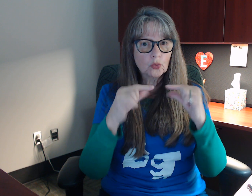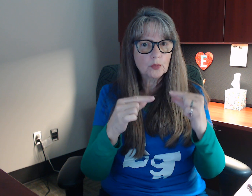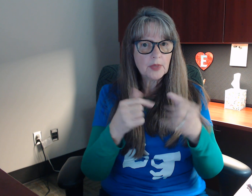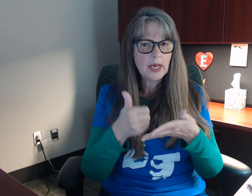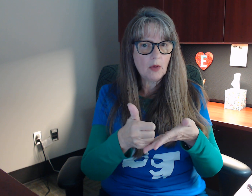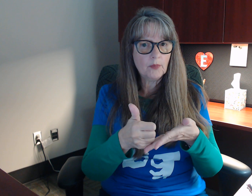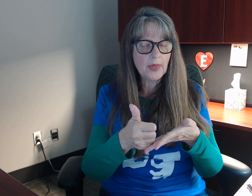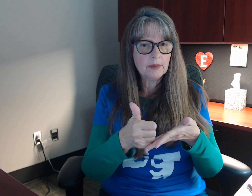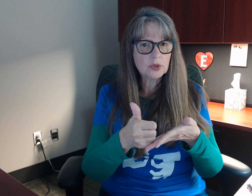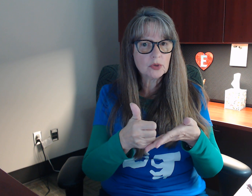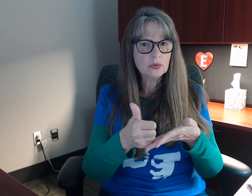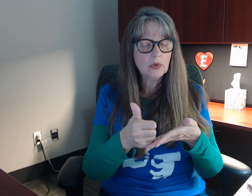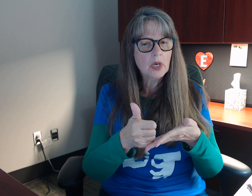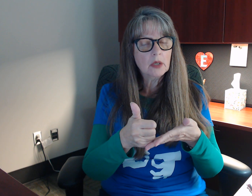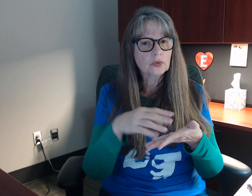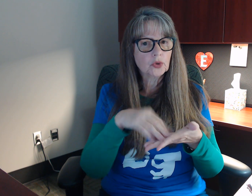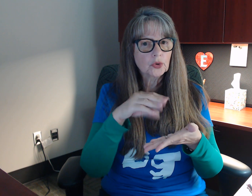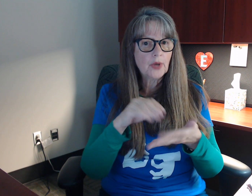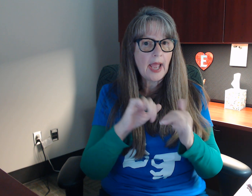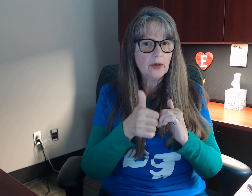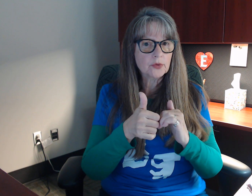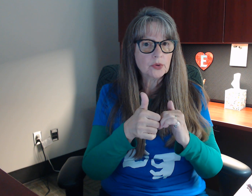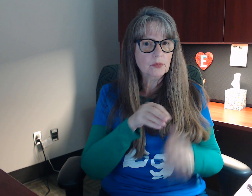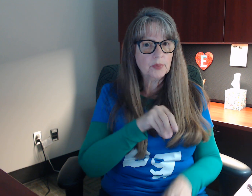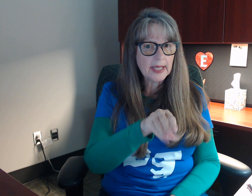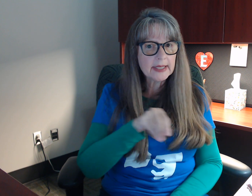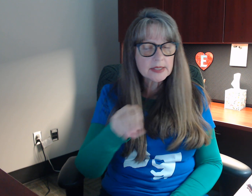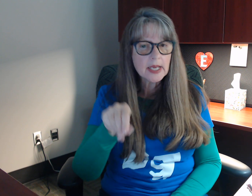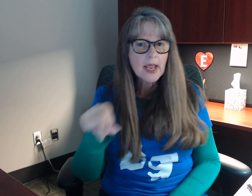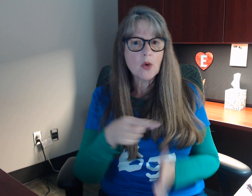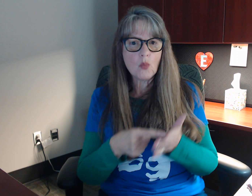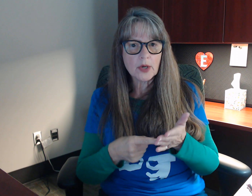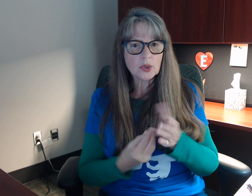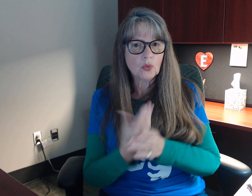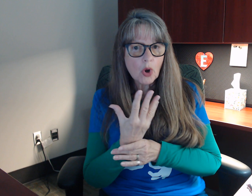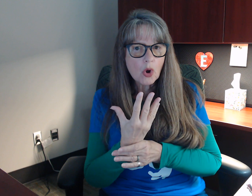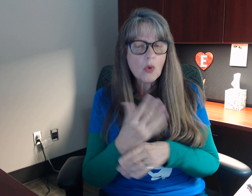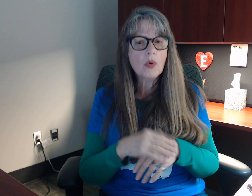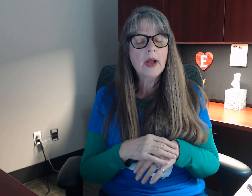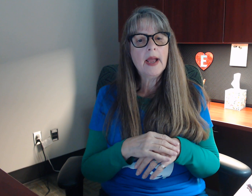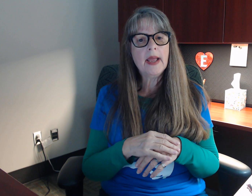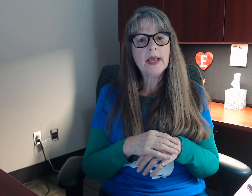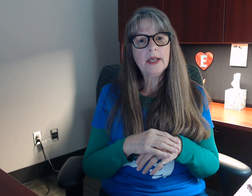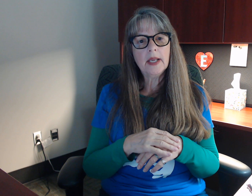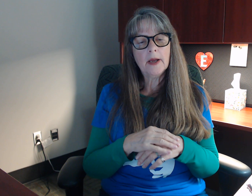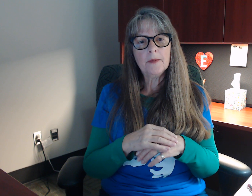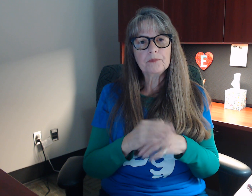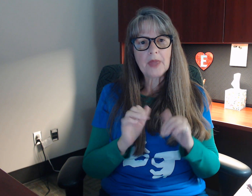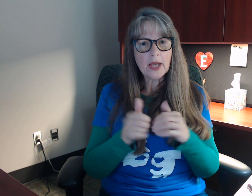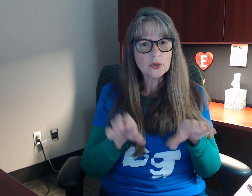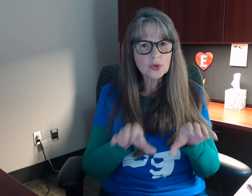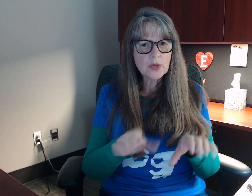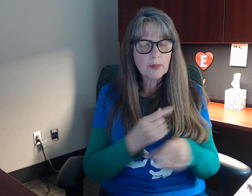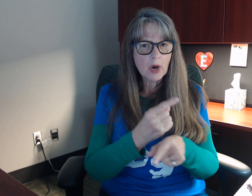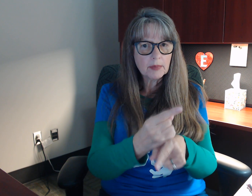that helped them to learn how to plant and what to grow, and how to do that properly so